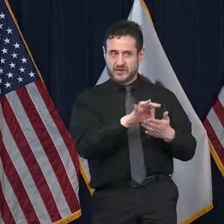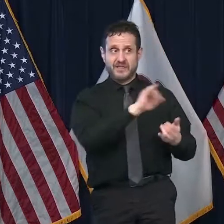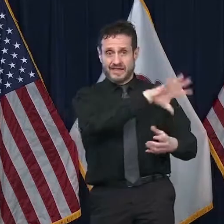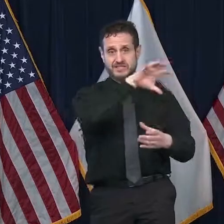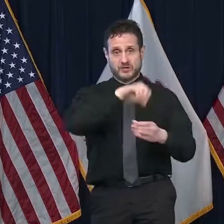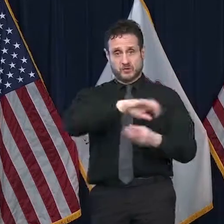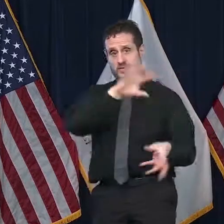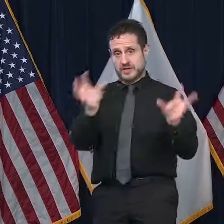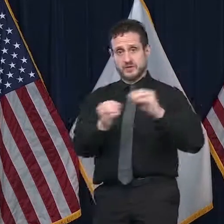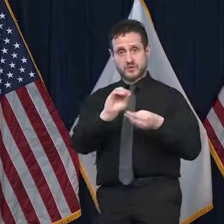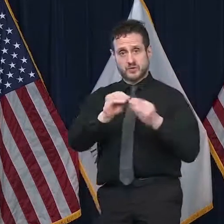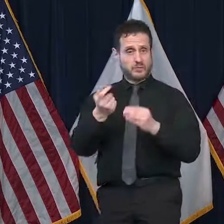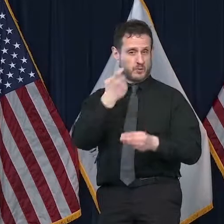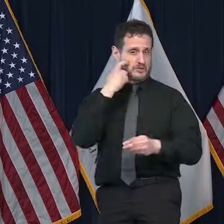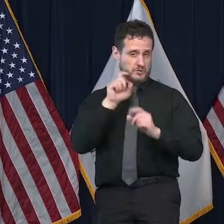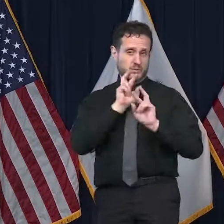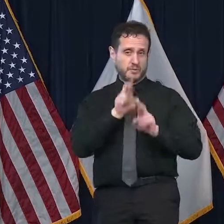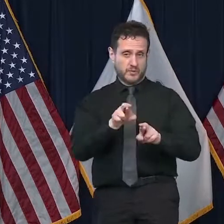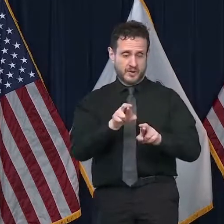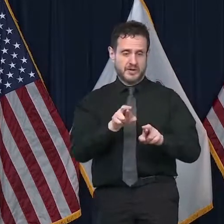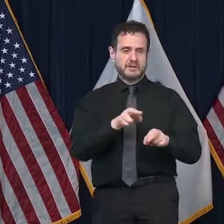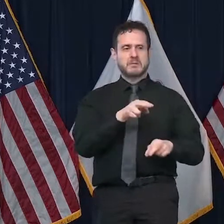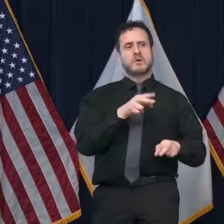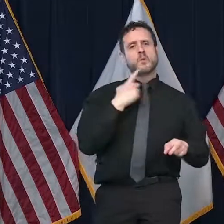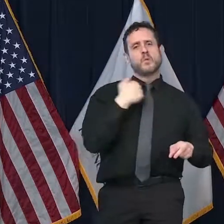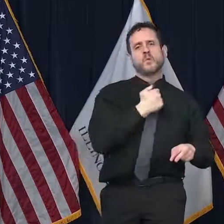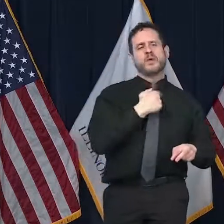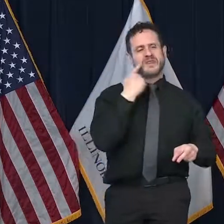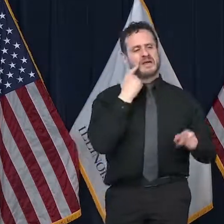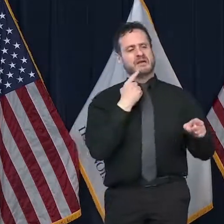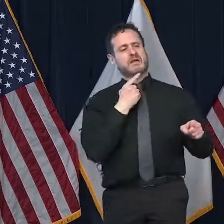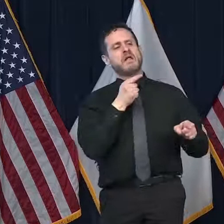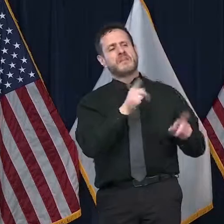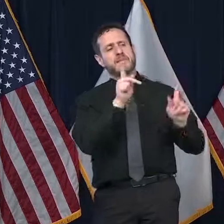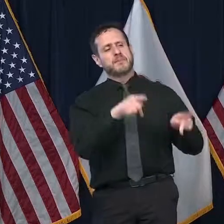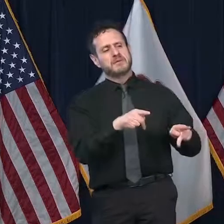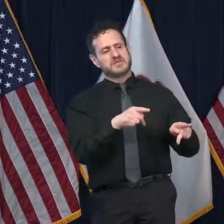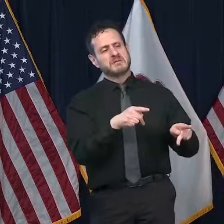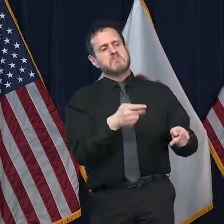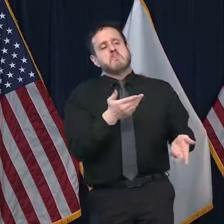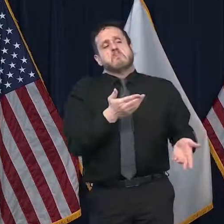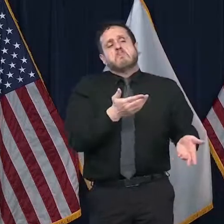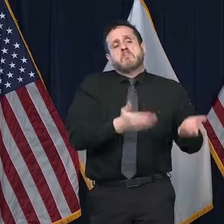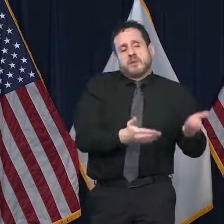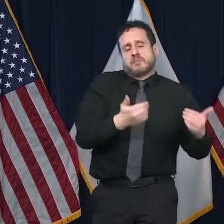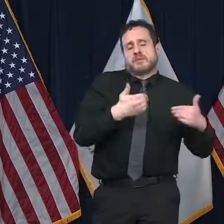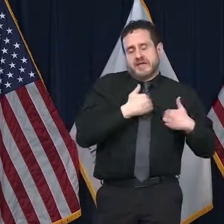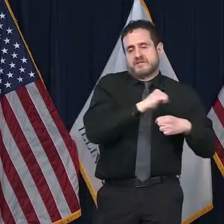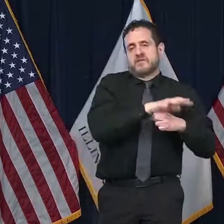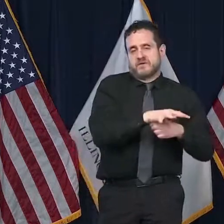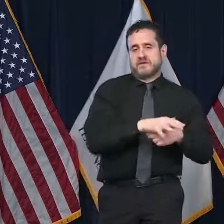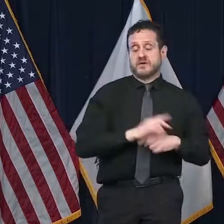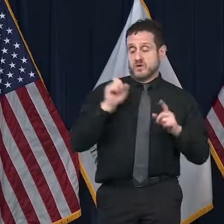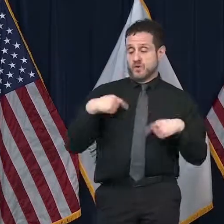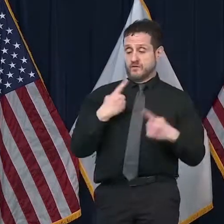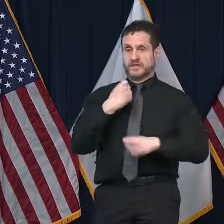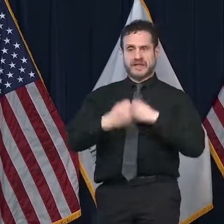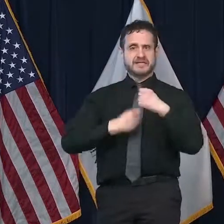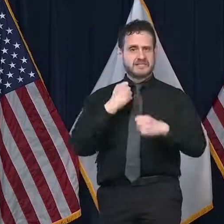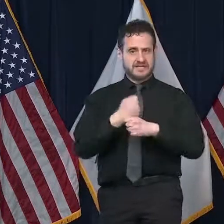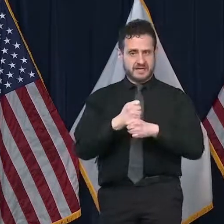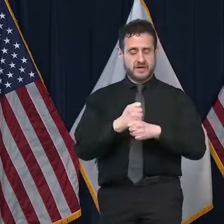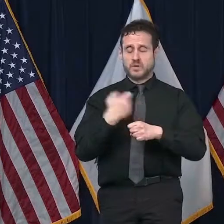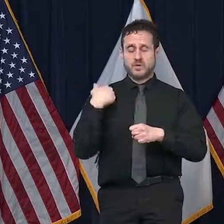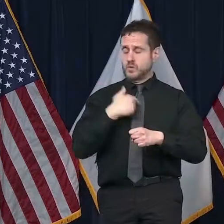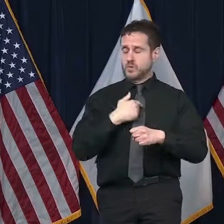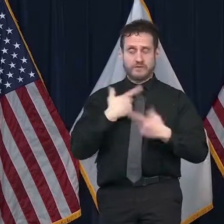total cases we've just reported. We have worked tirelessly over the past year to provide the latest health